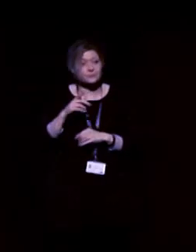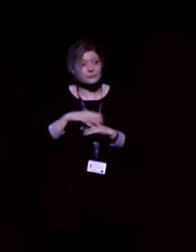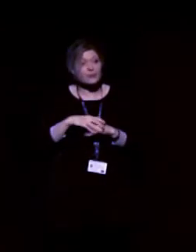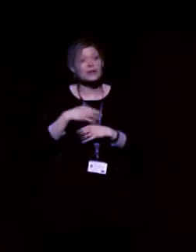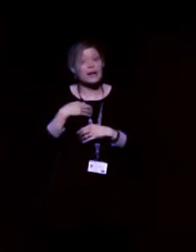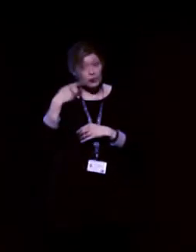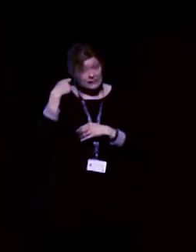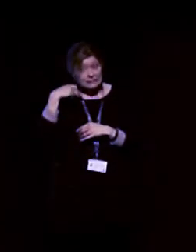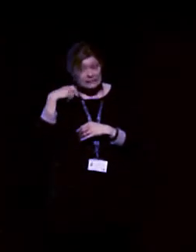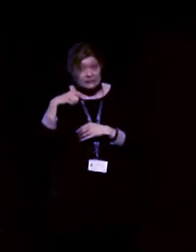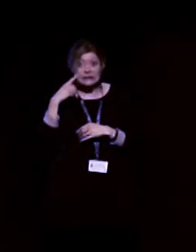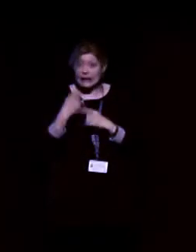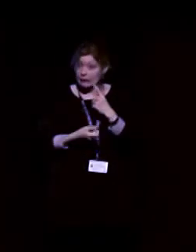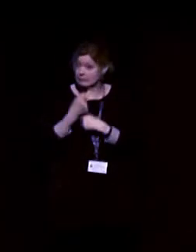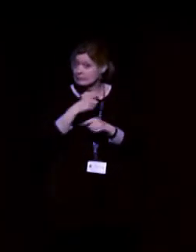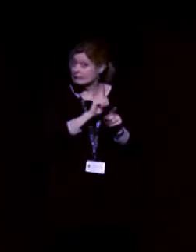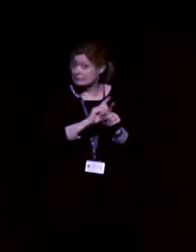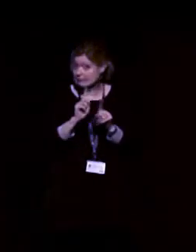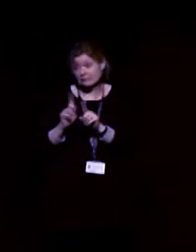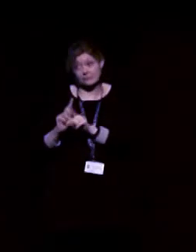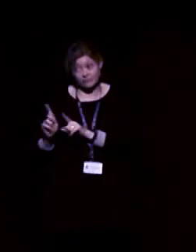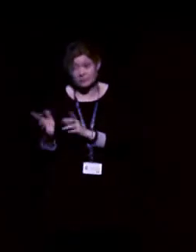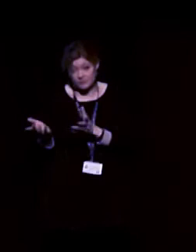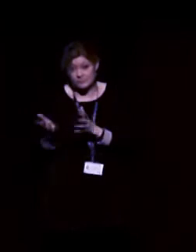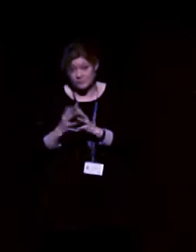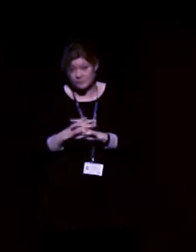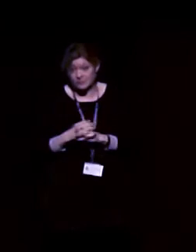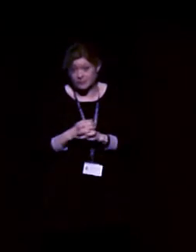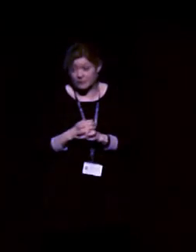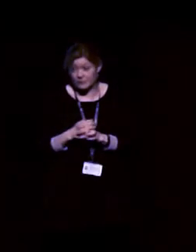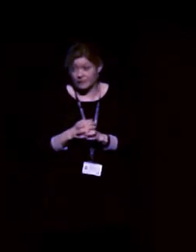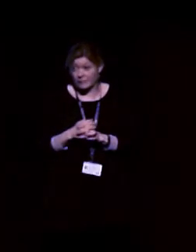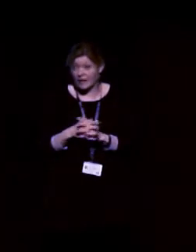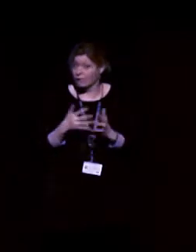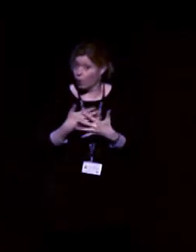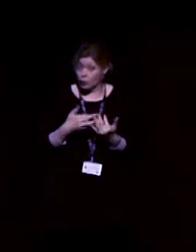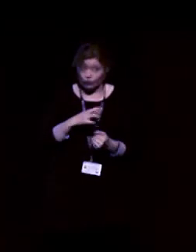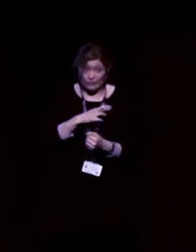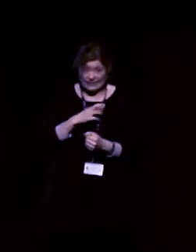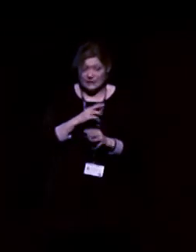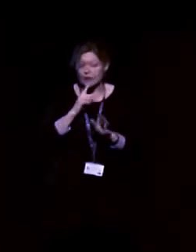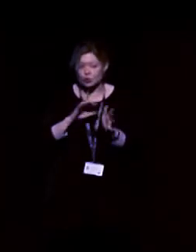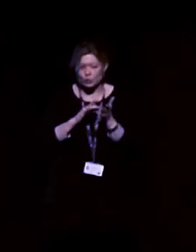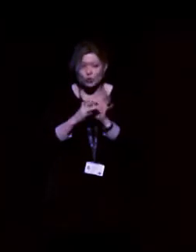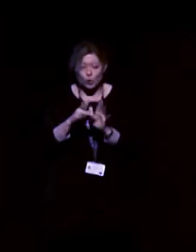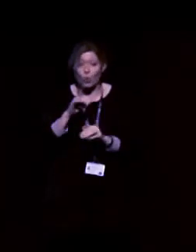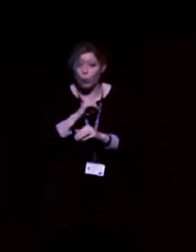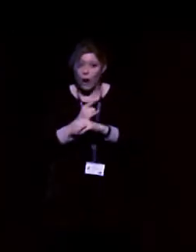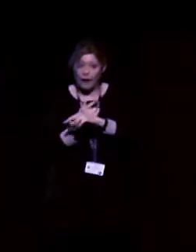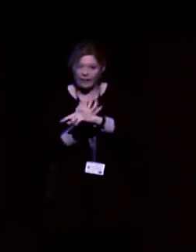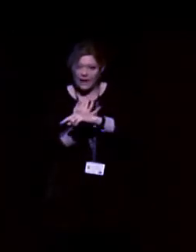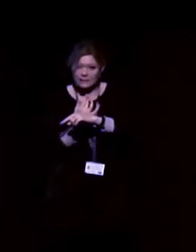diverse pathologies, and I'm going to just highlight why one gets hair cell loss.